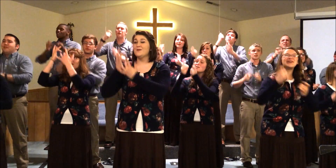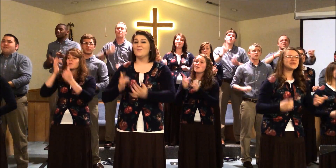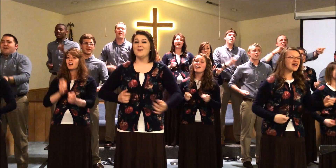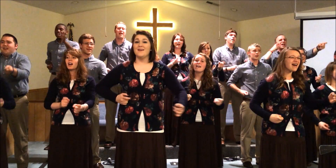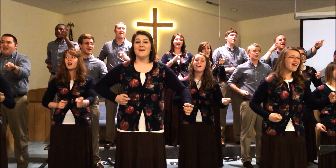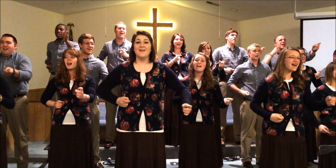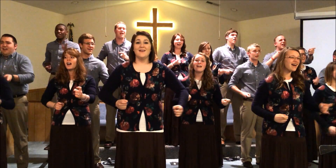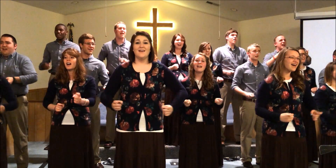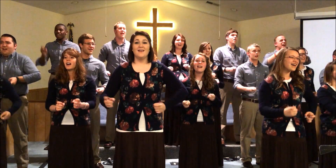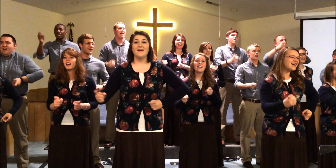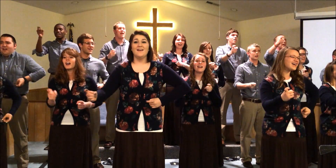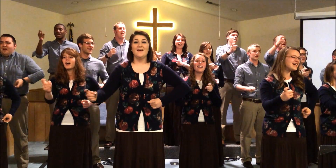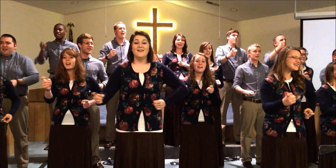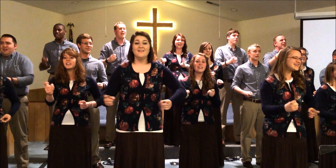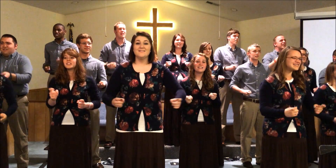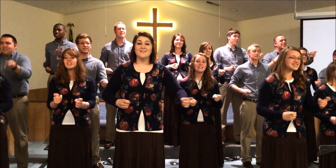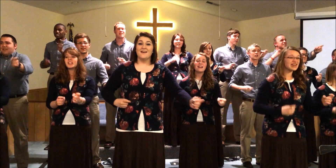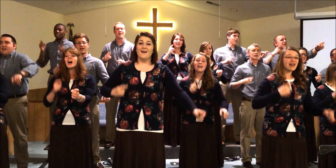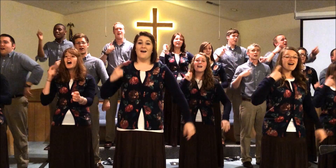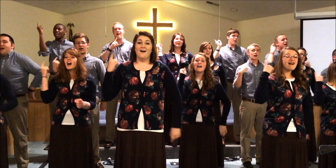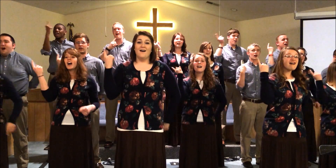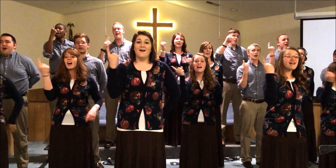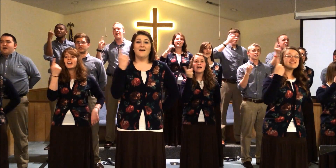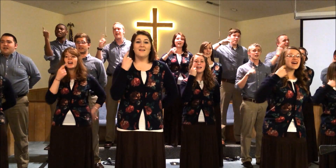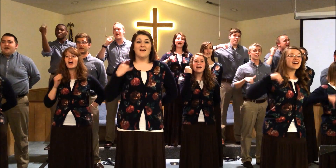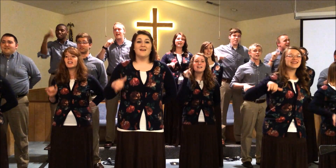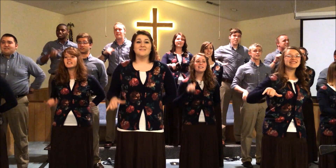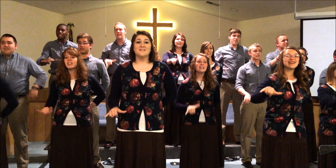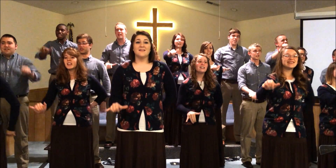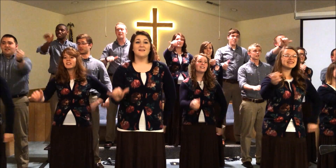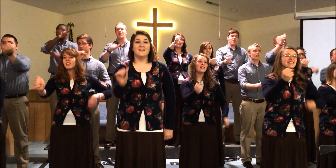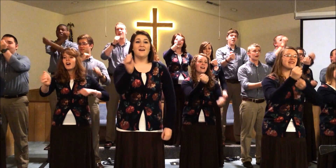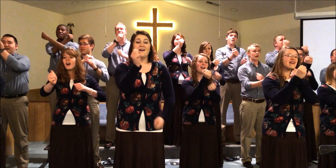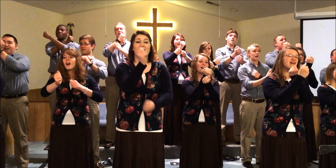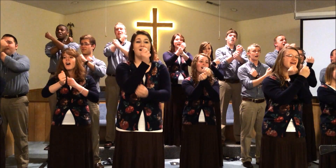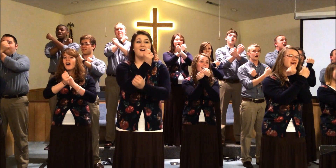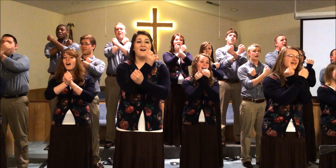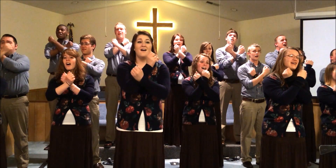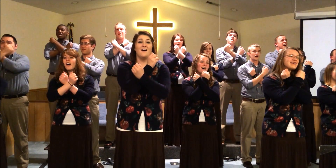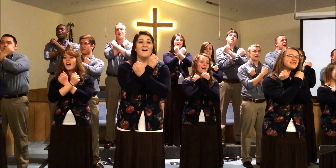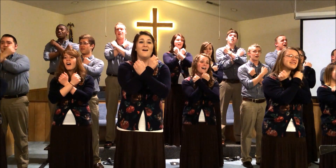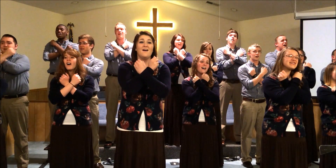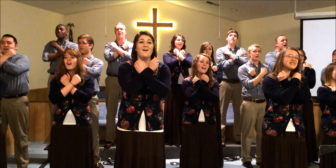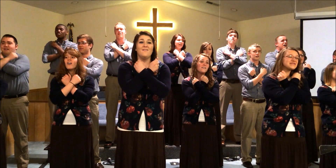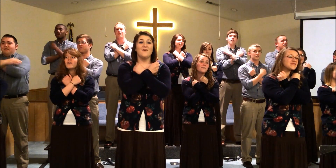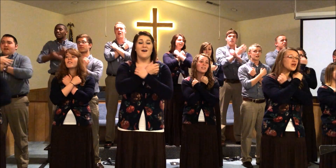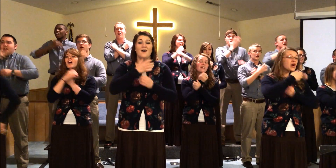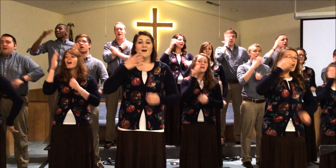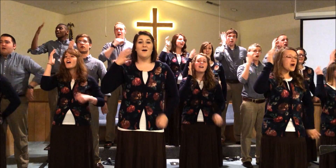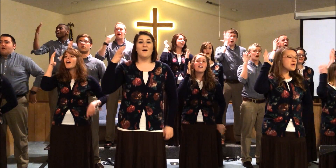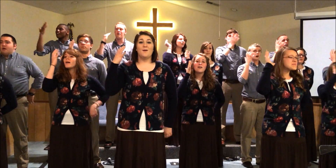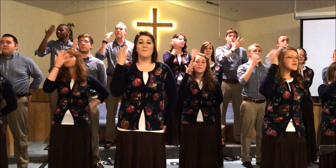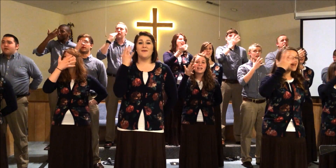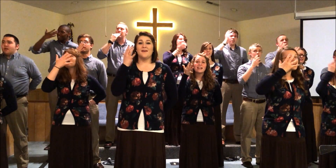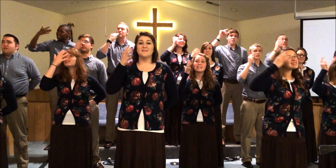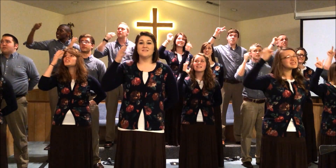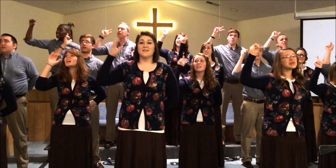rains Unending love, amazing